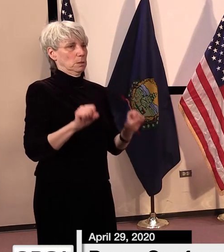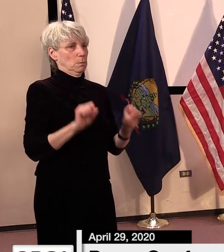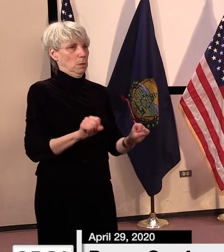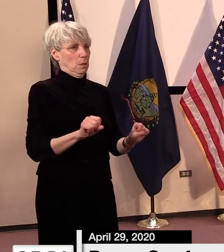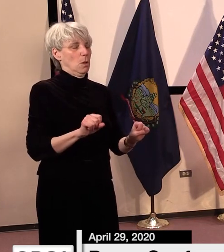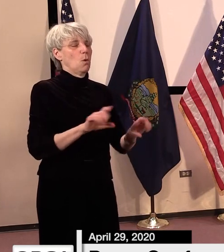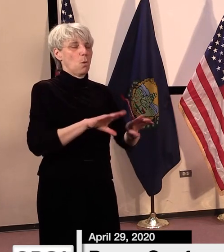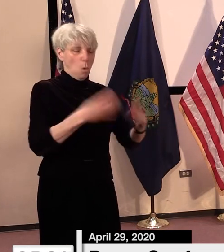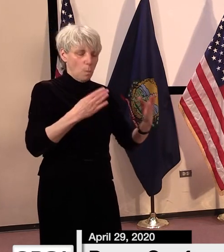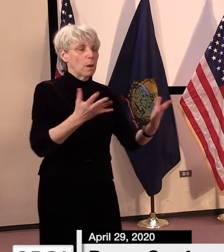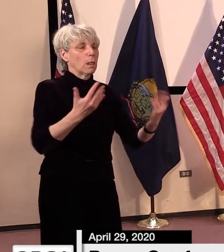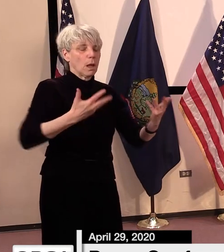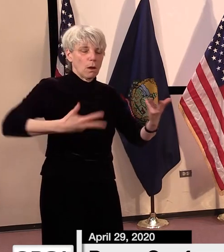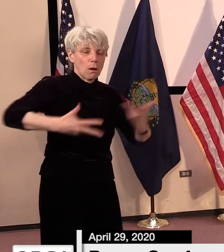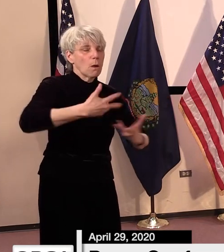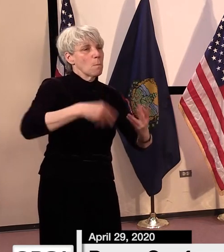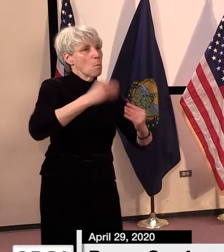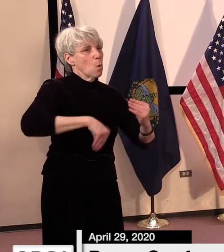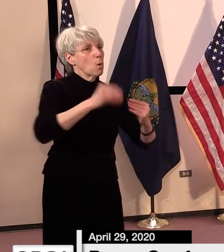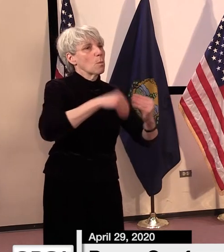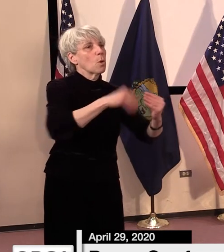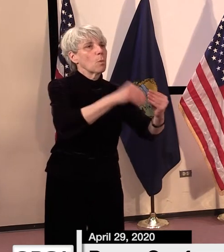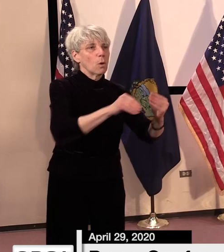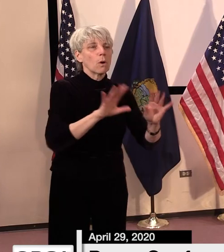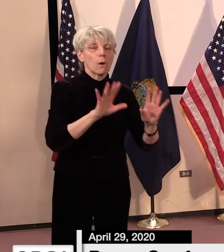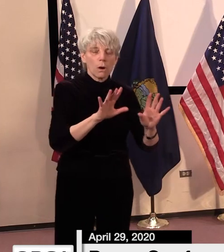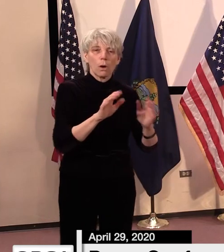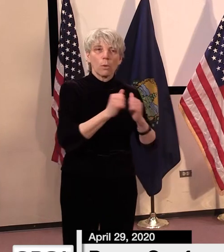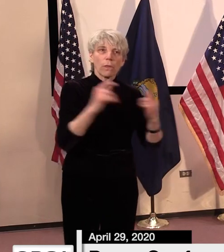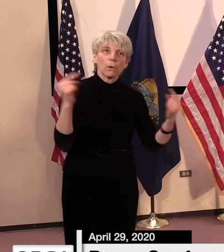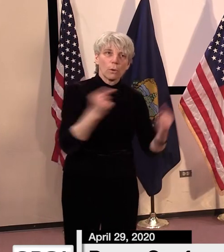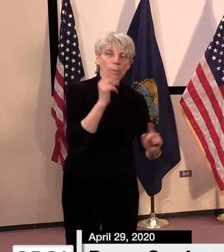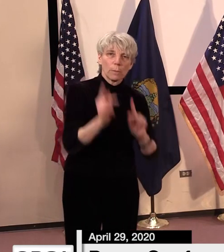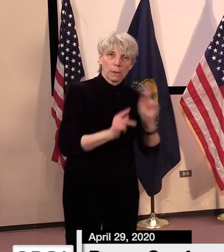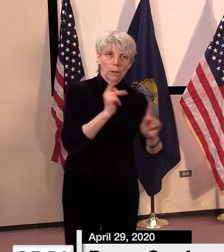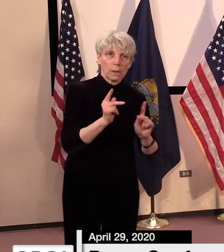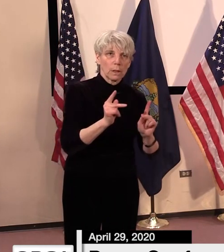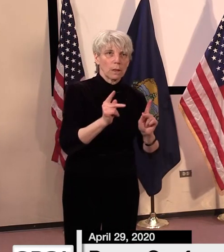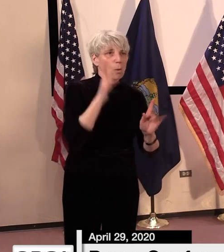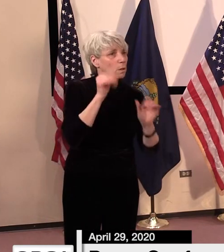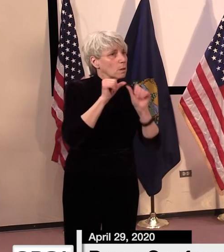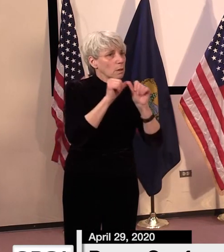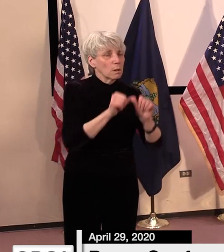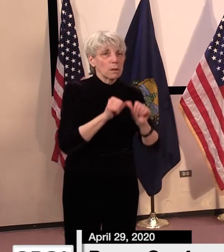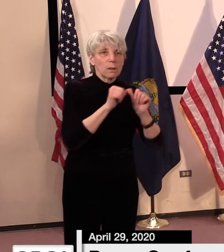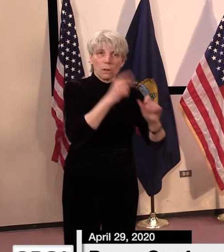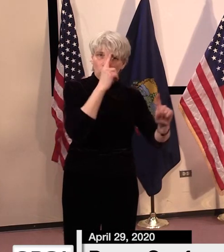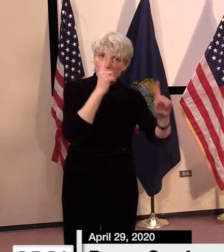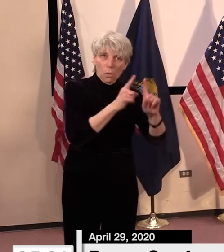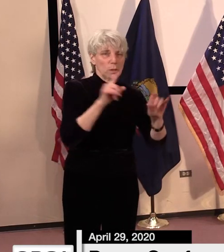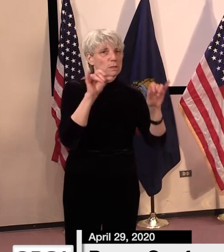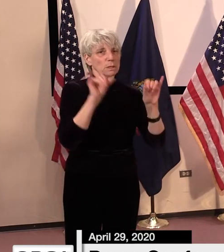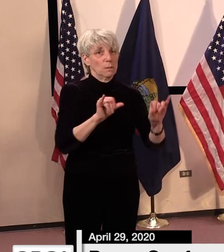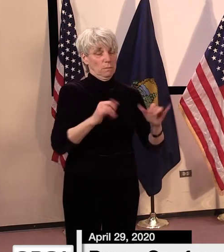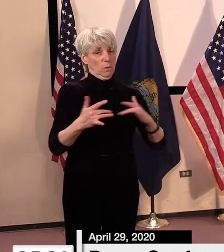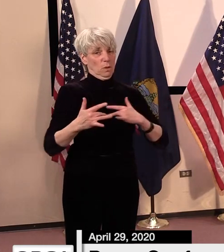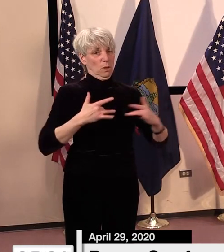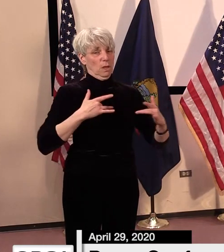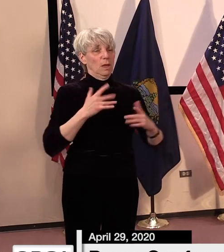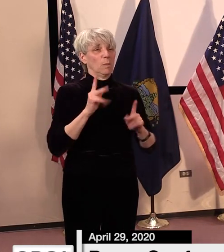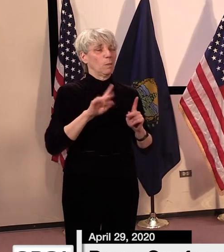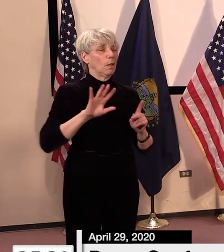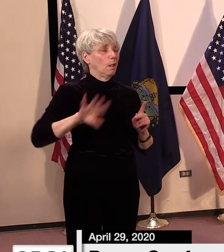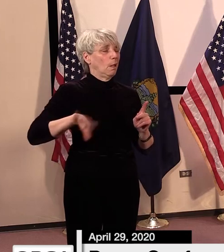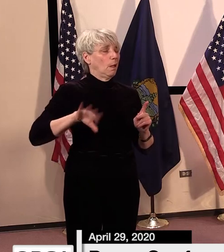so we'll continue to do that. Obviously, I'm concerned about people complying with